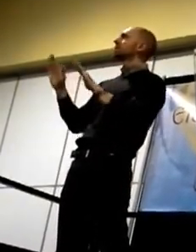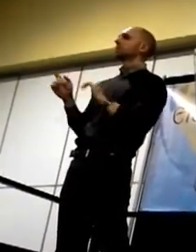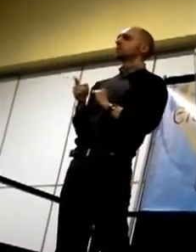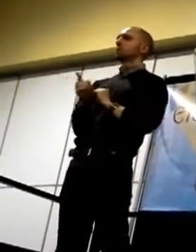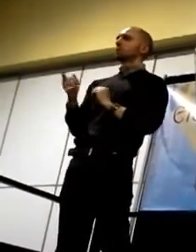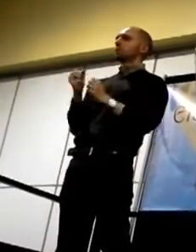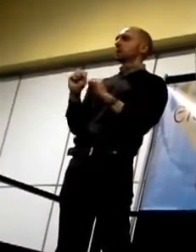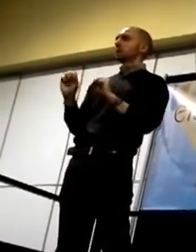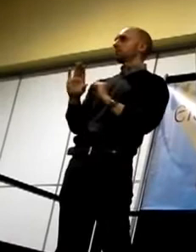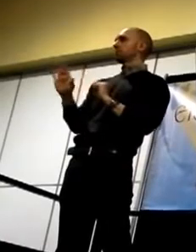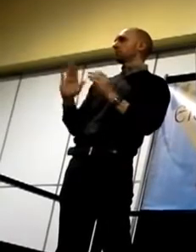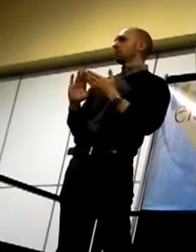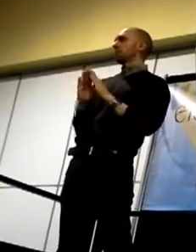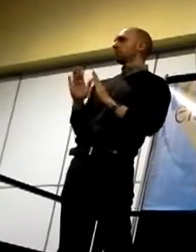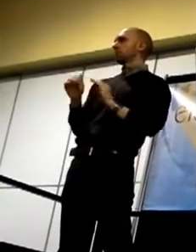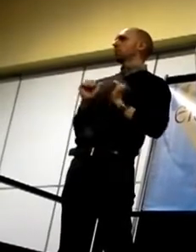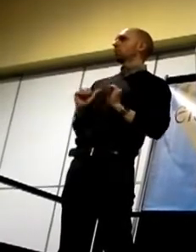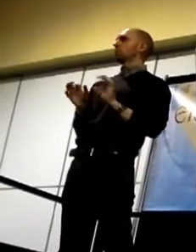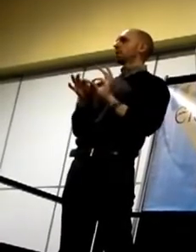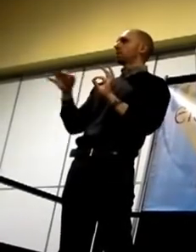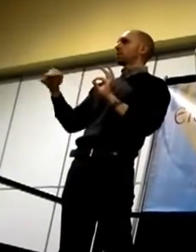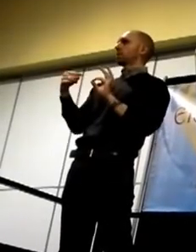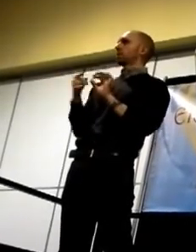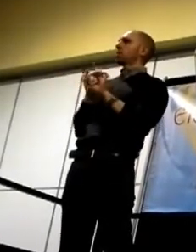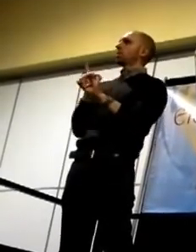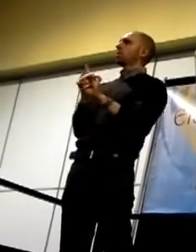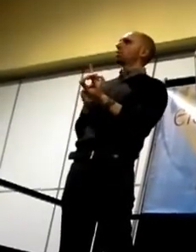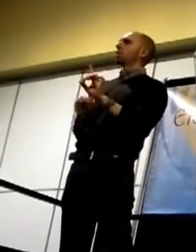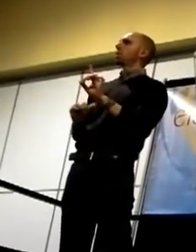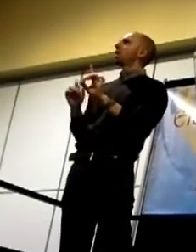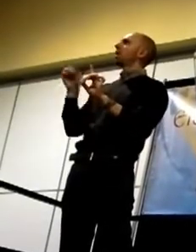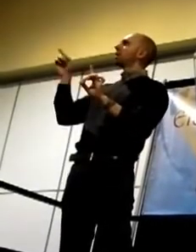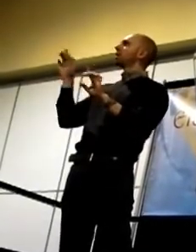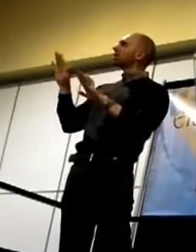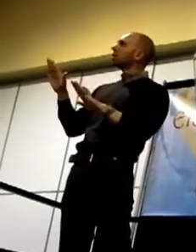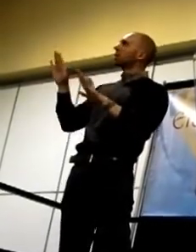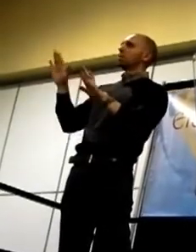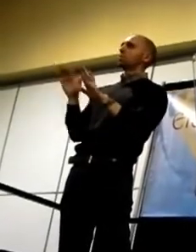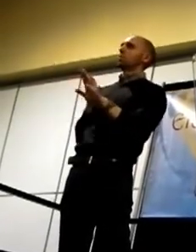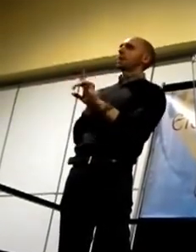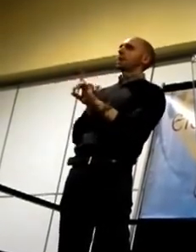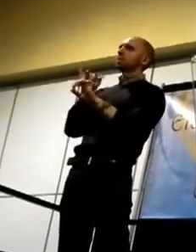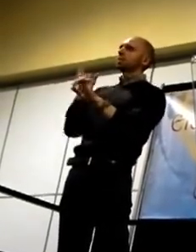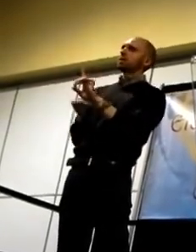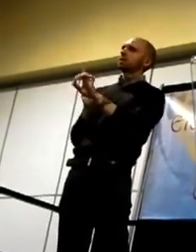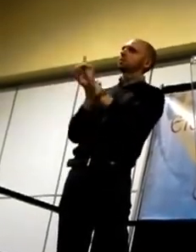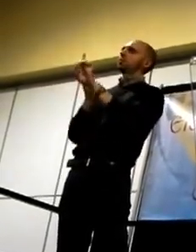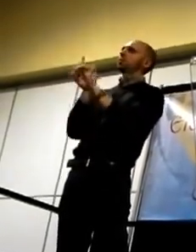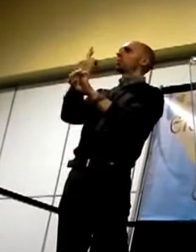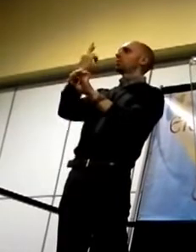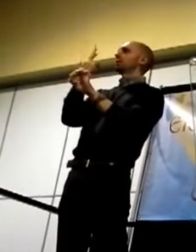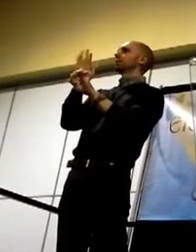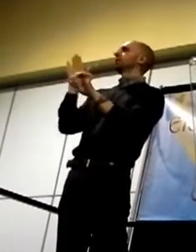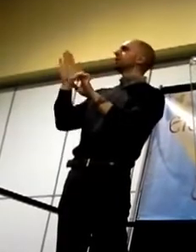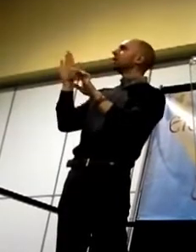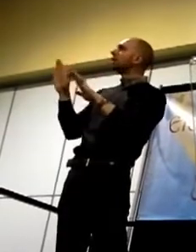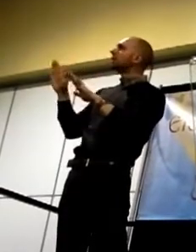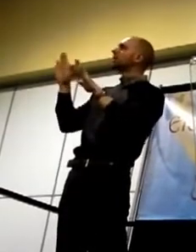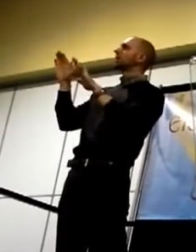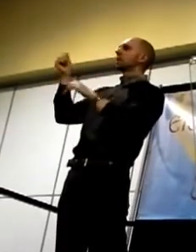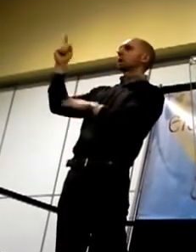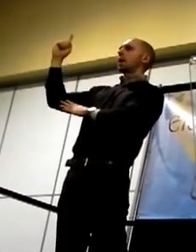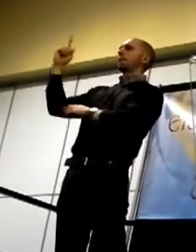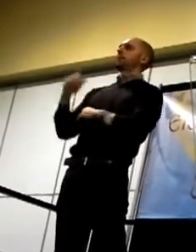to be saved, follow this, go towards this mission. Have goals to fulfill the proper worship of Allah subhanahu